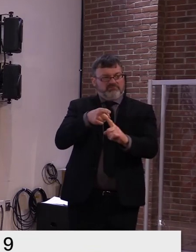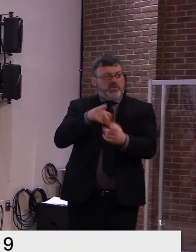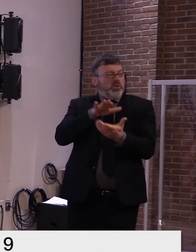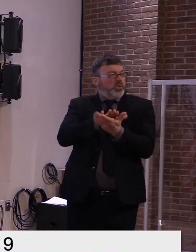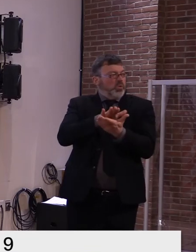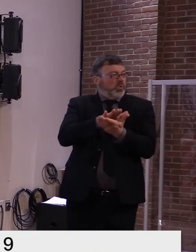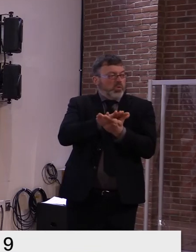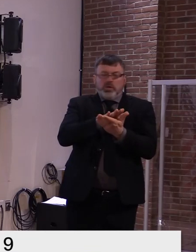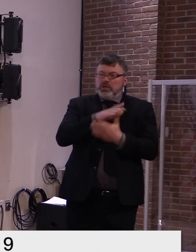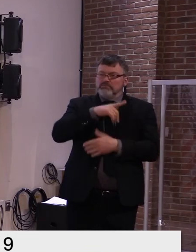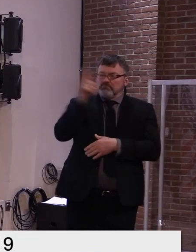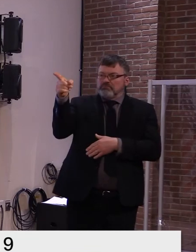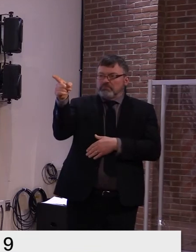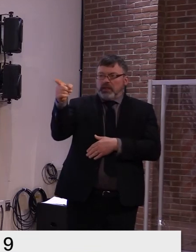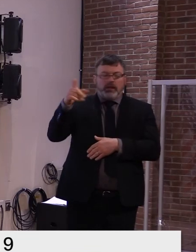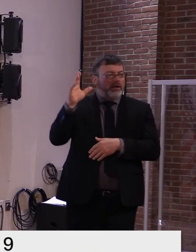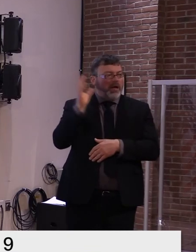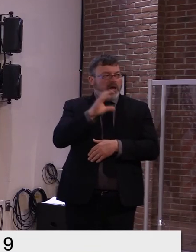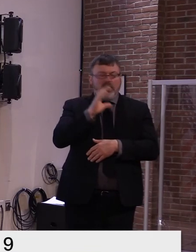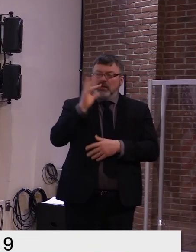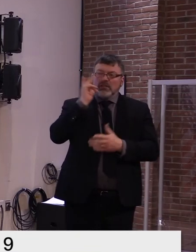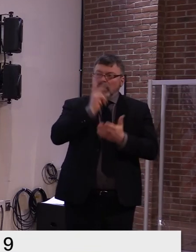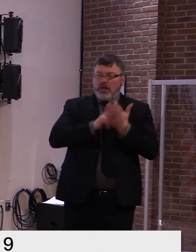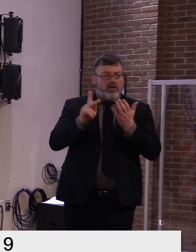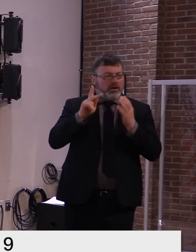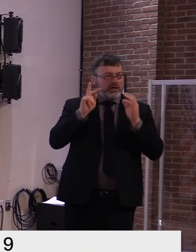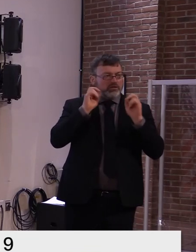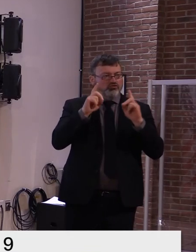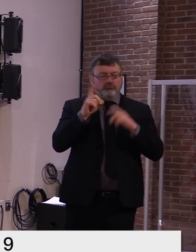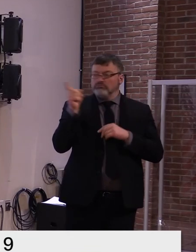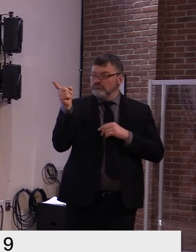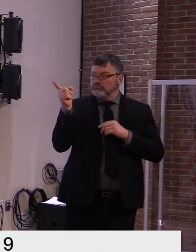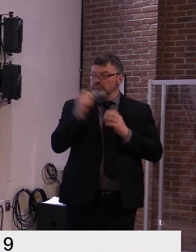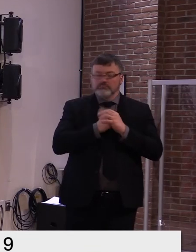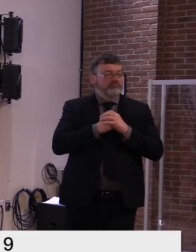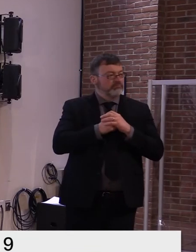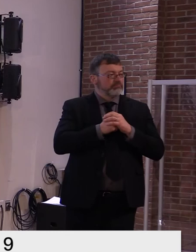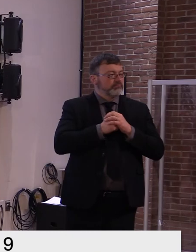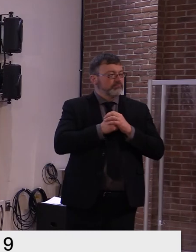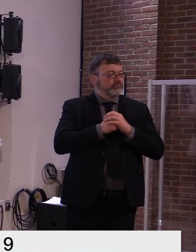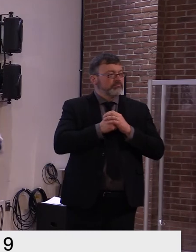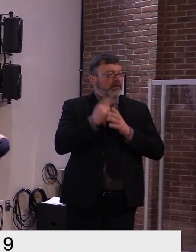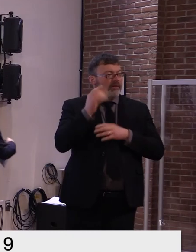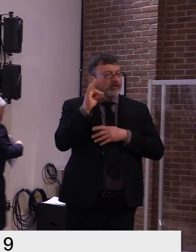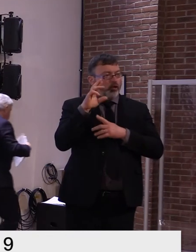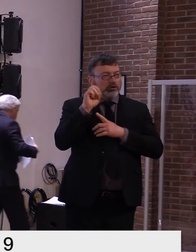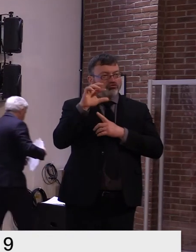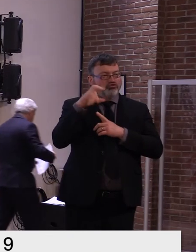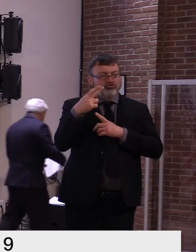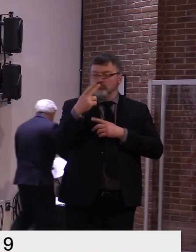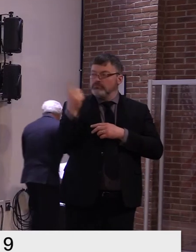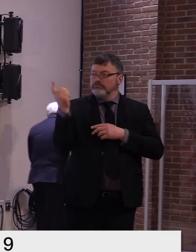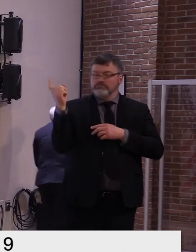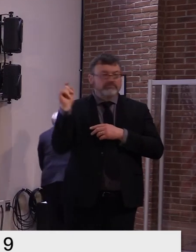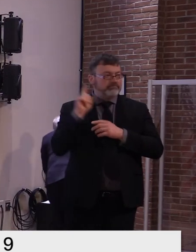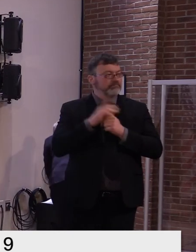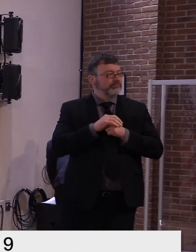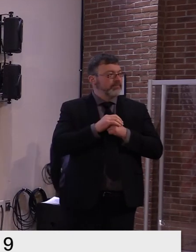know discussions are early at this point, but has there been any discussion as far as vaccination of